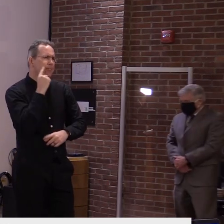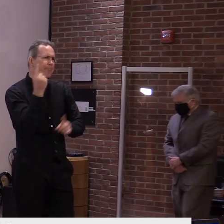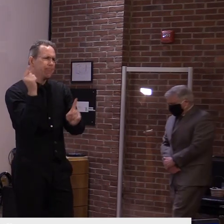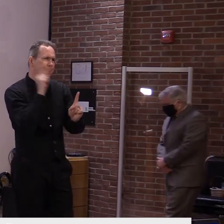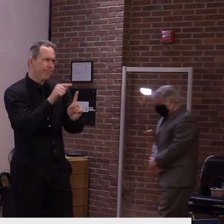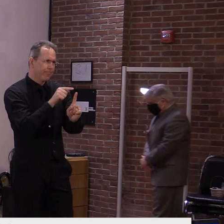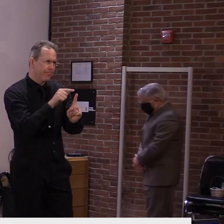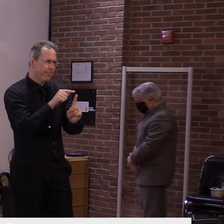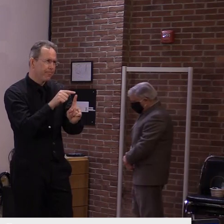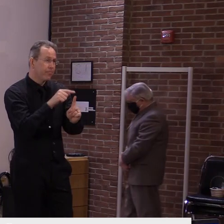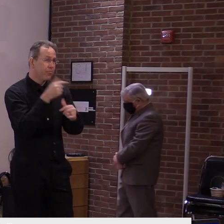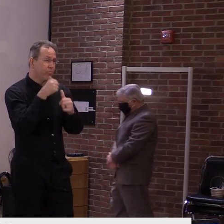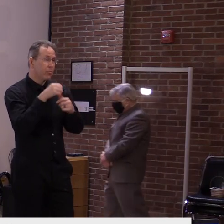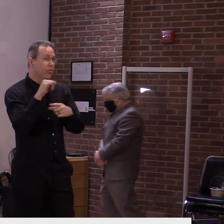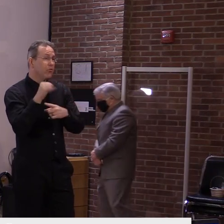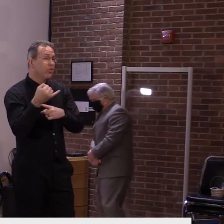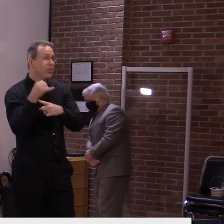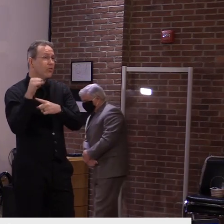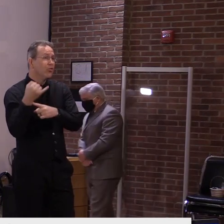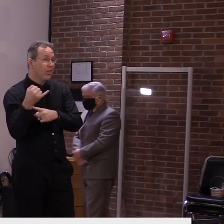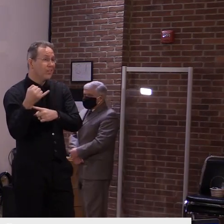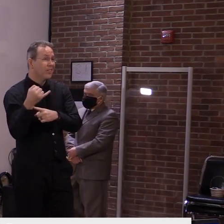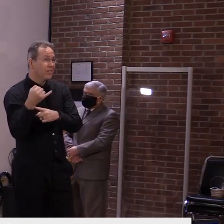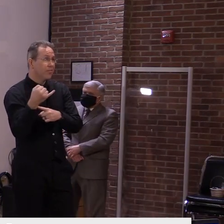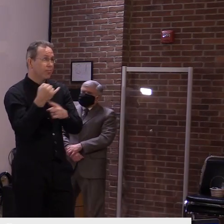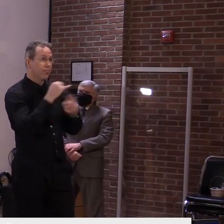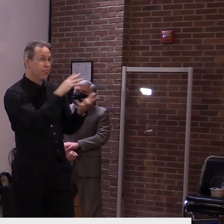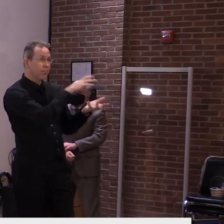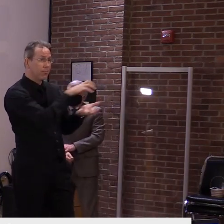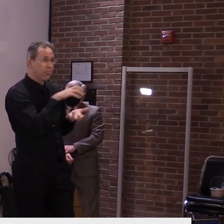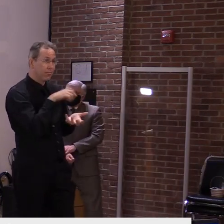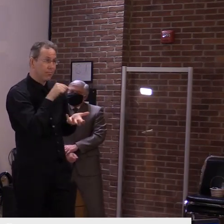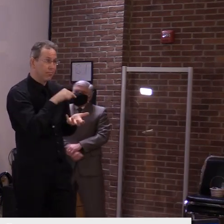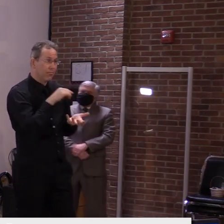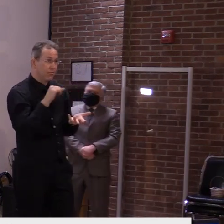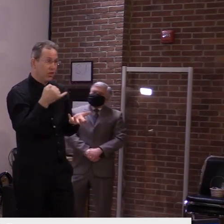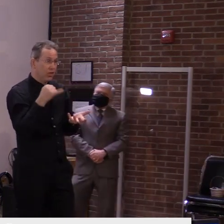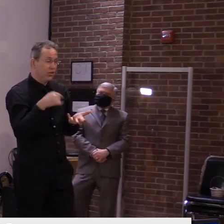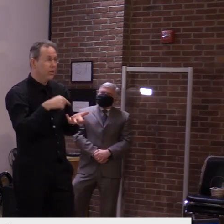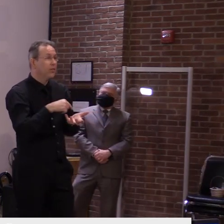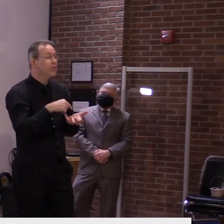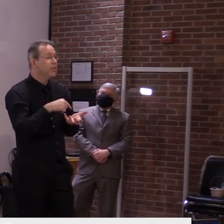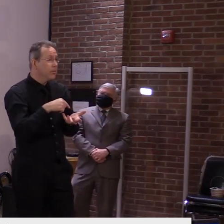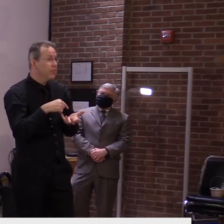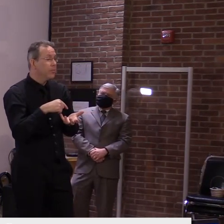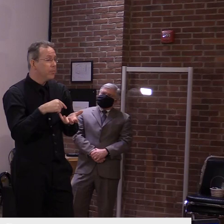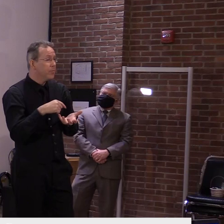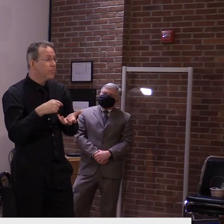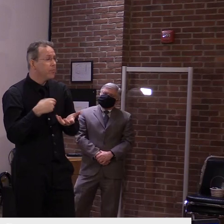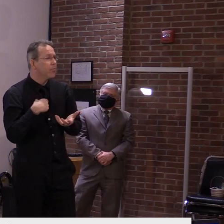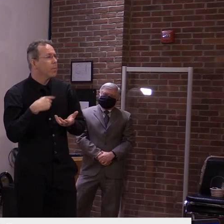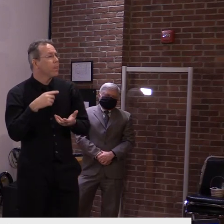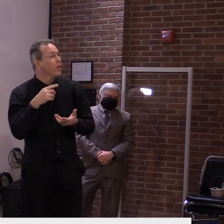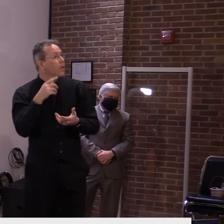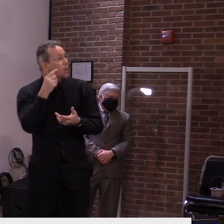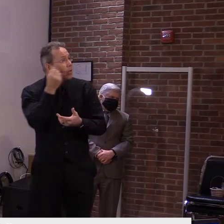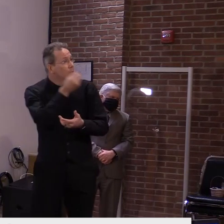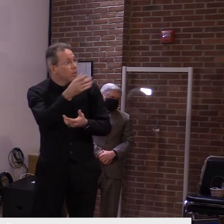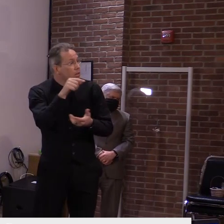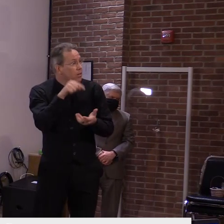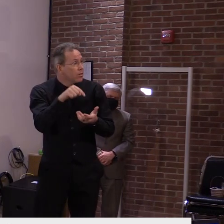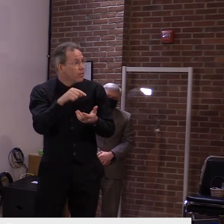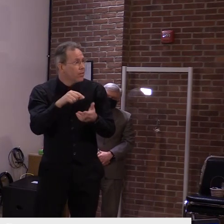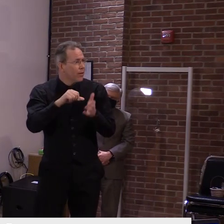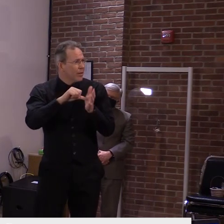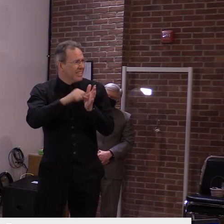previous question. Just to remind everyone where we are, because we didn't know what we were going to receive